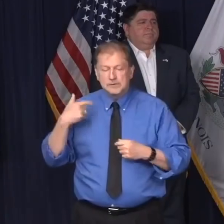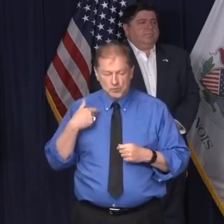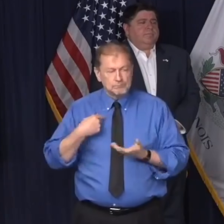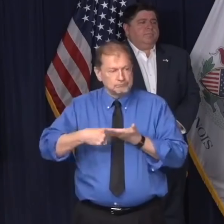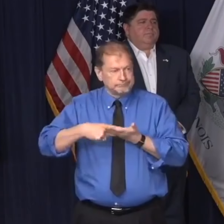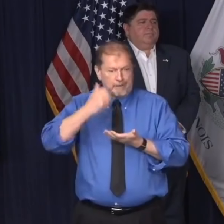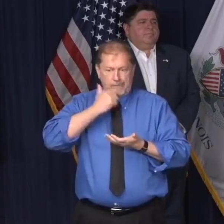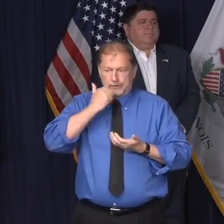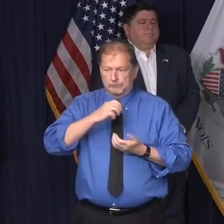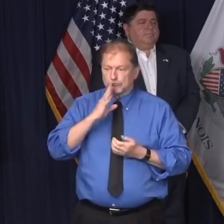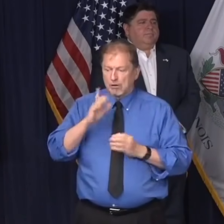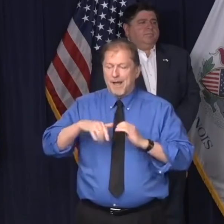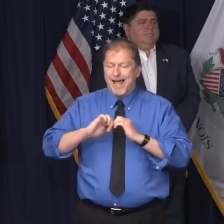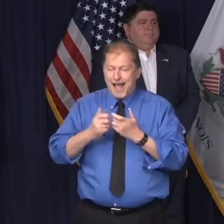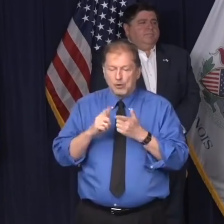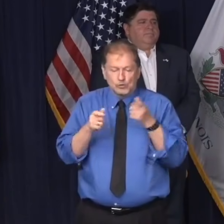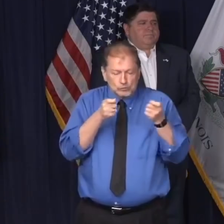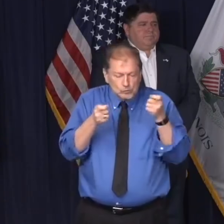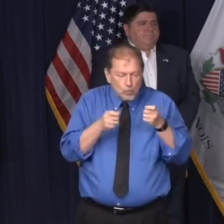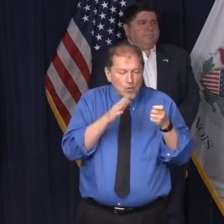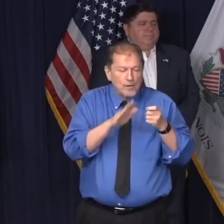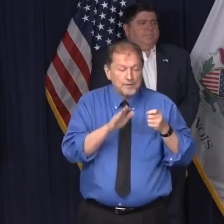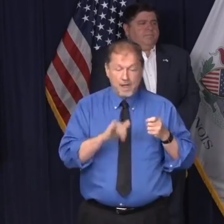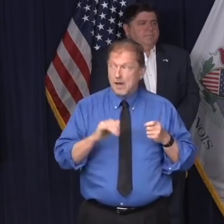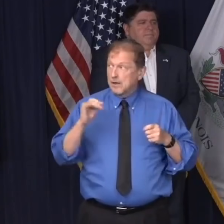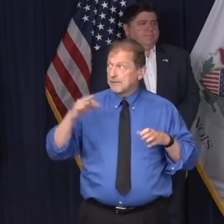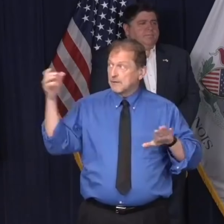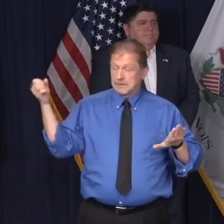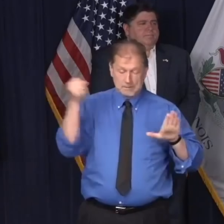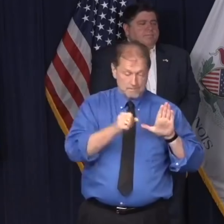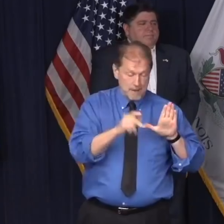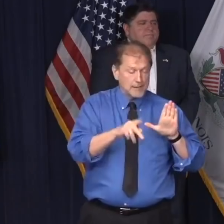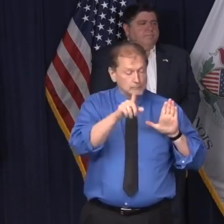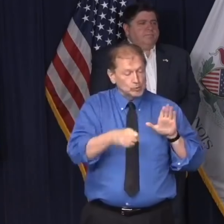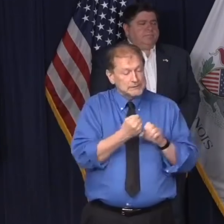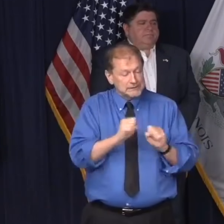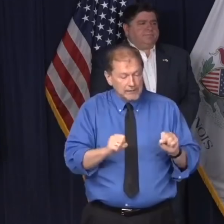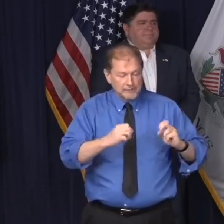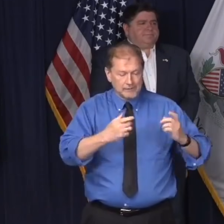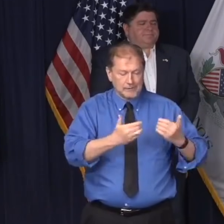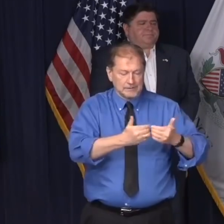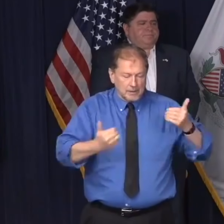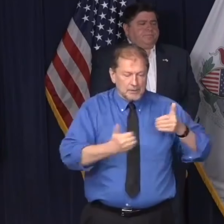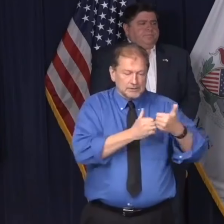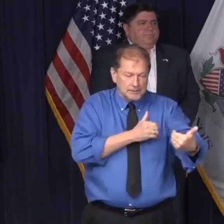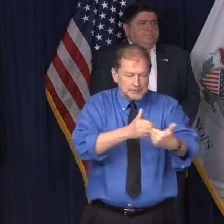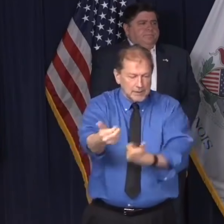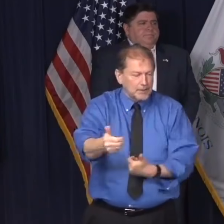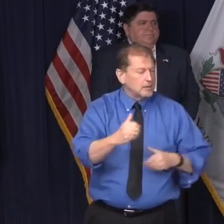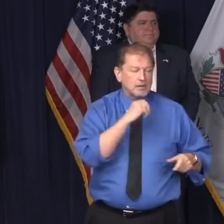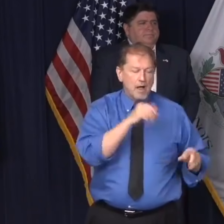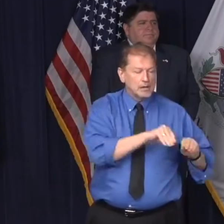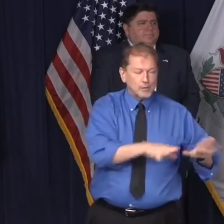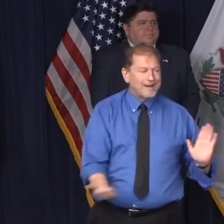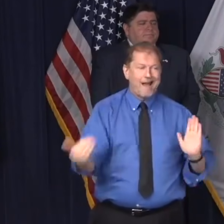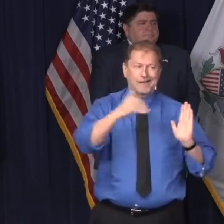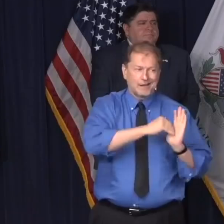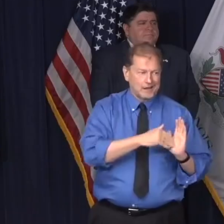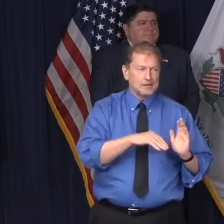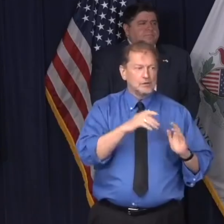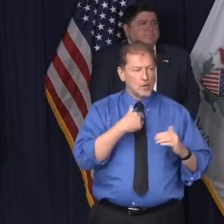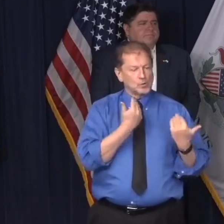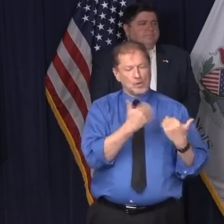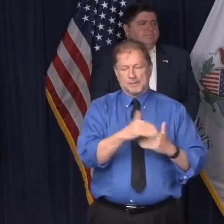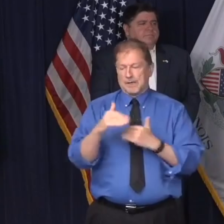the appropriate infection control standards are supposed to be abided by and followed so that we can limit transmission of this